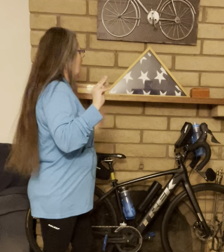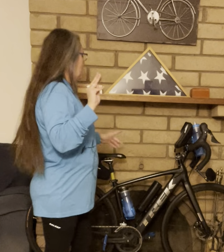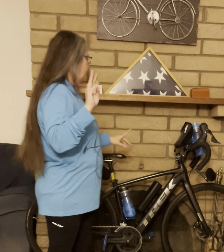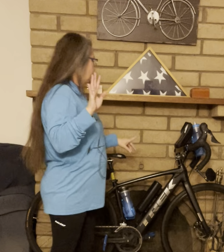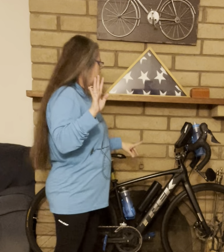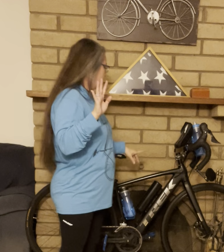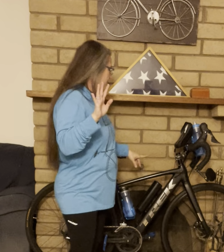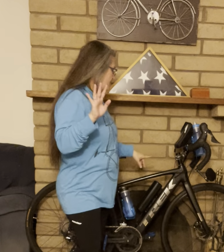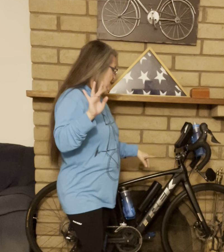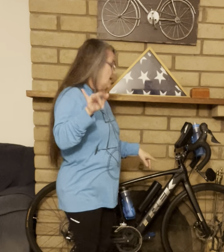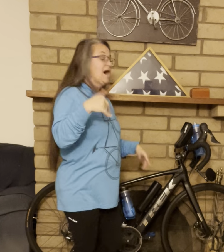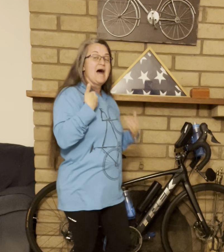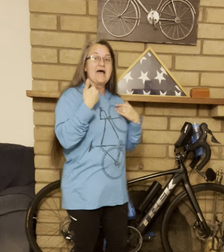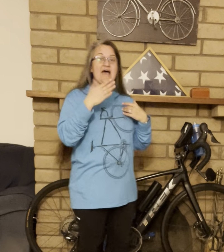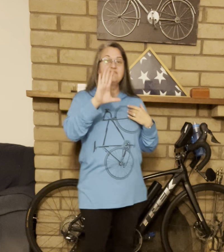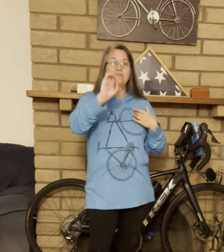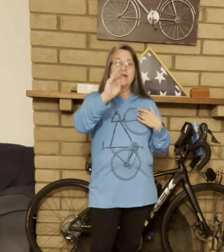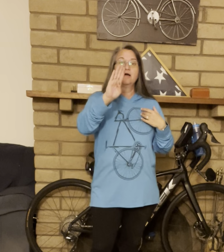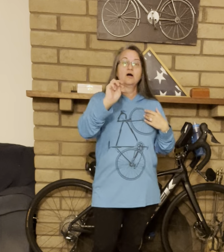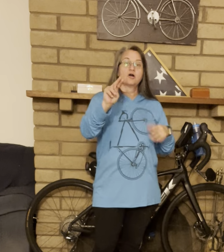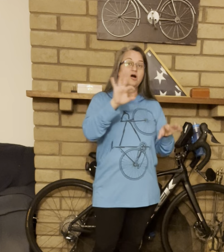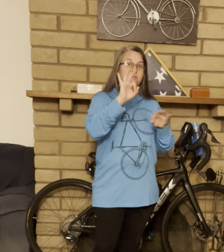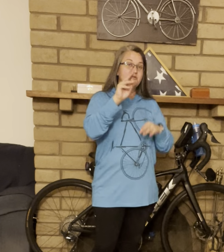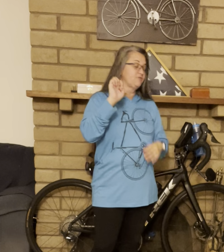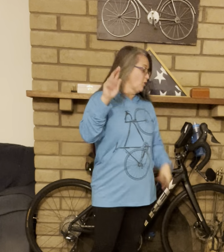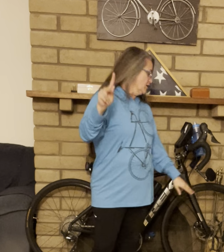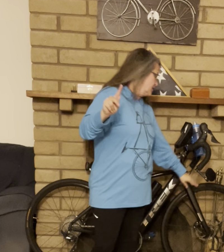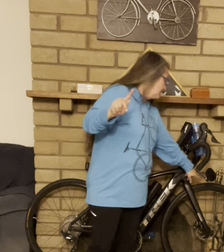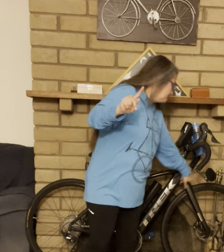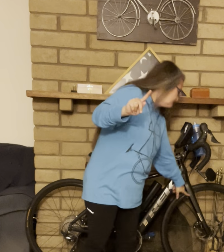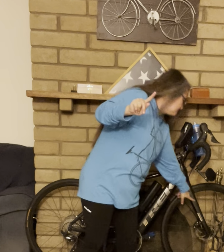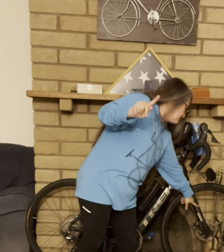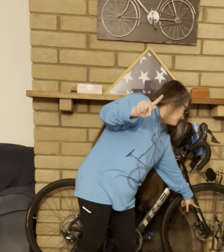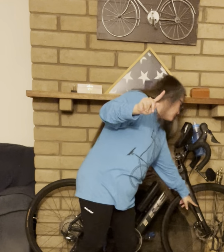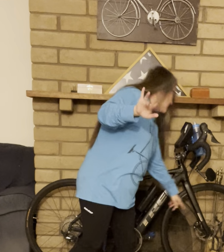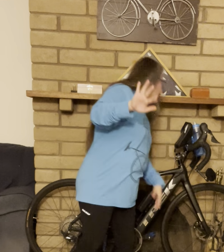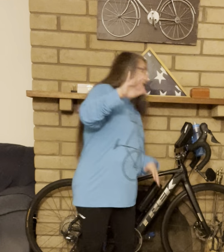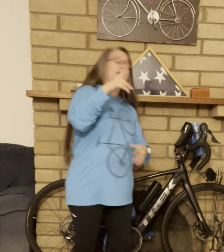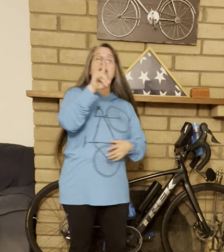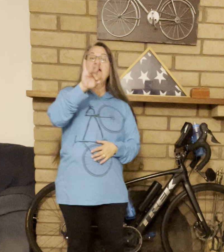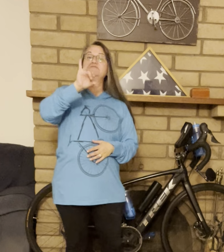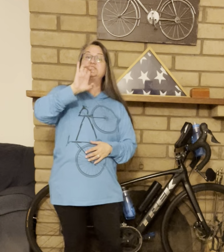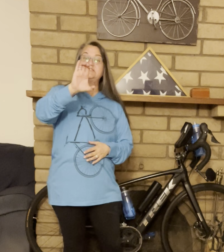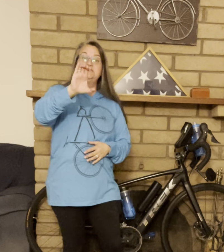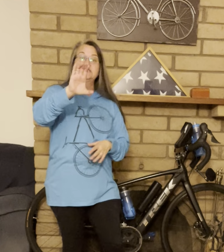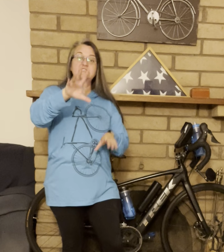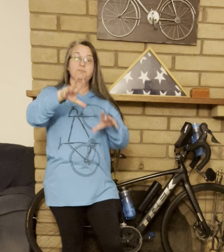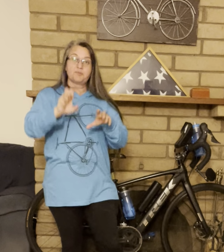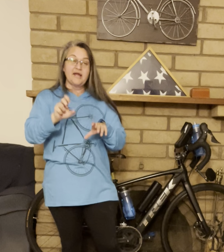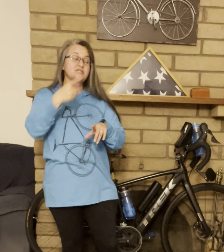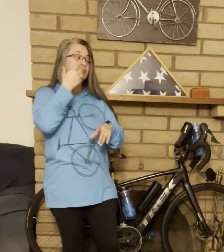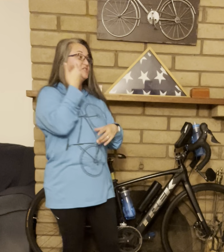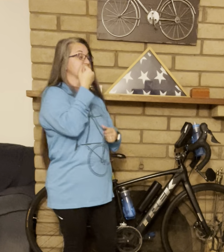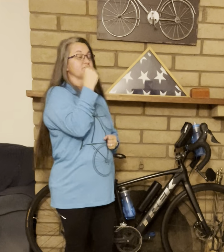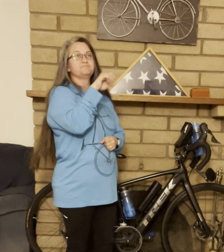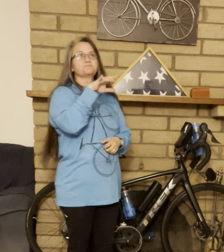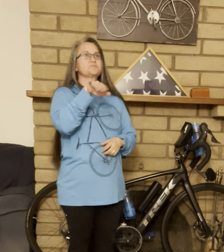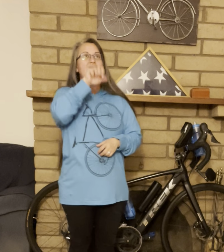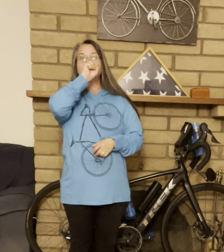I have my carbon fork. I have disc brakes, which I